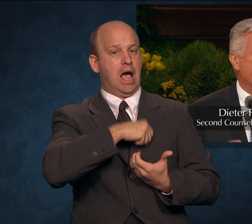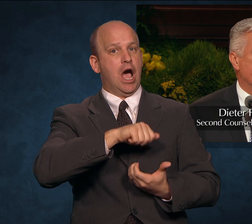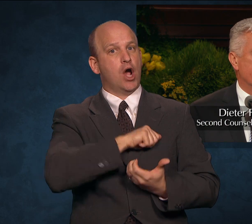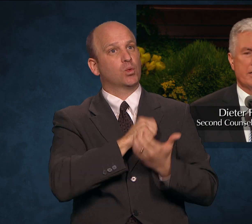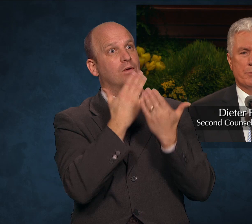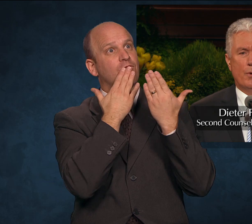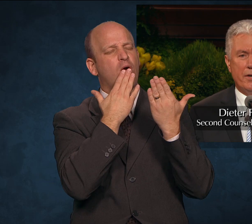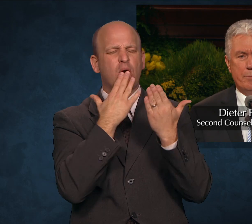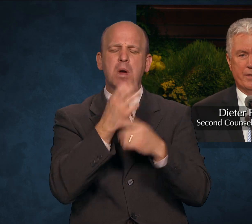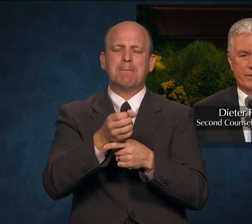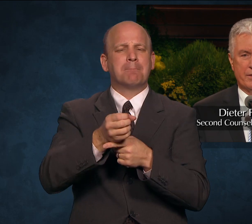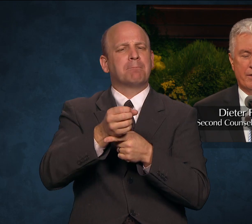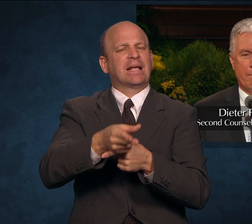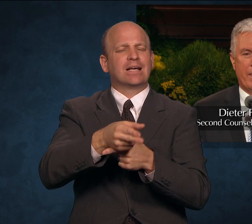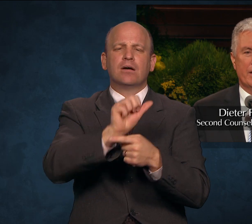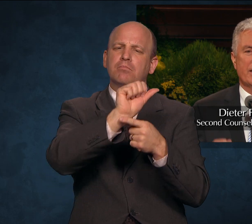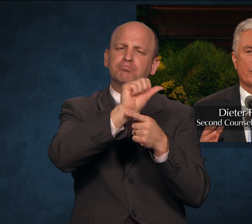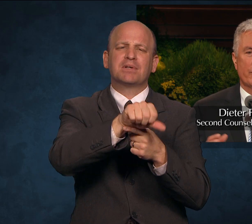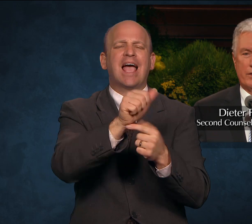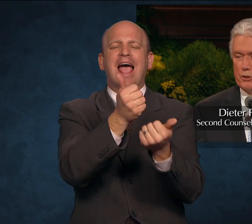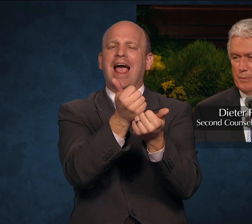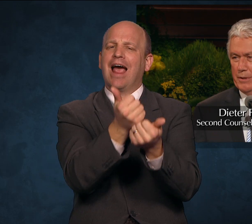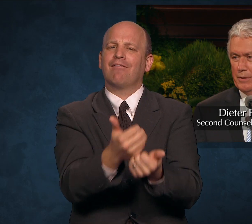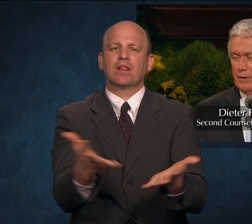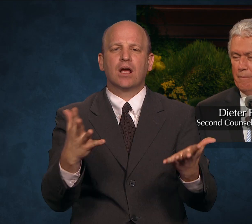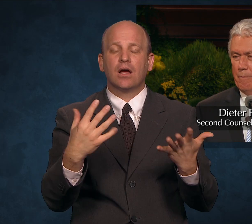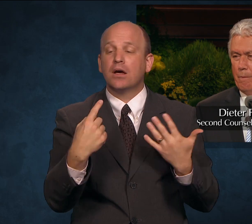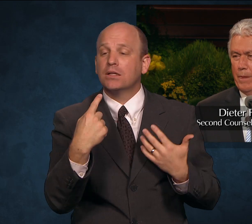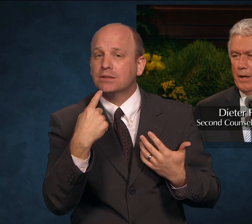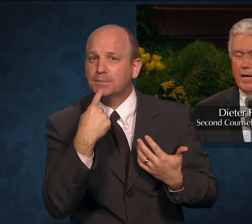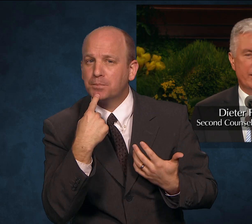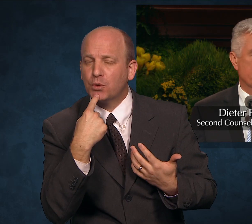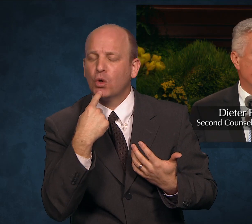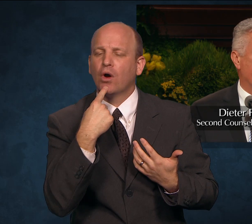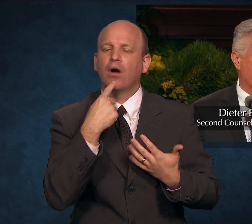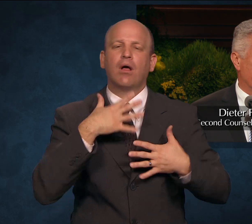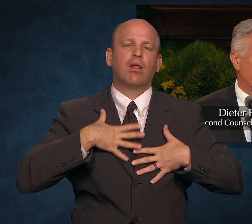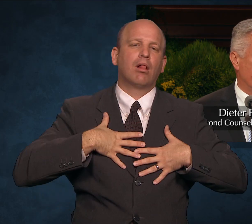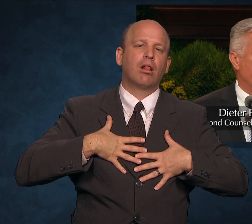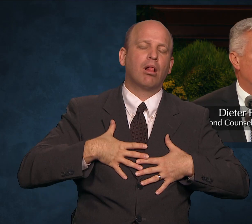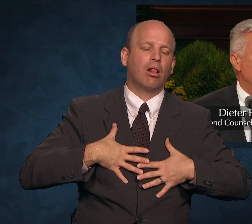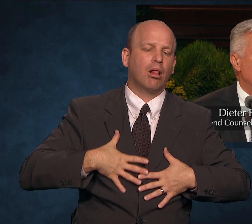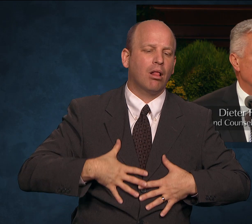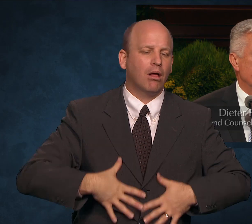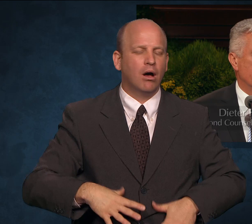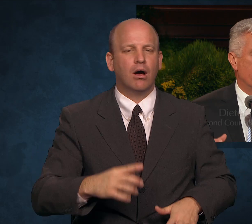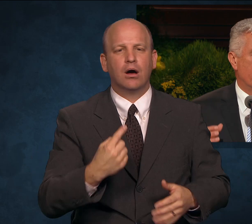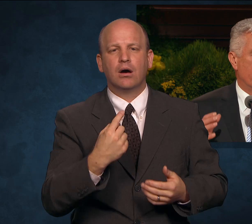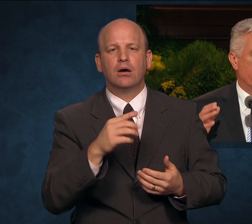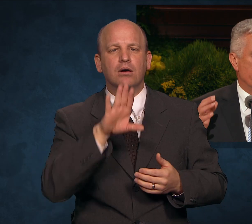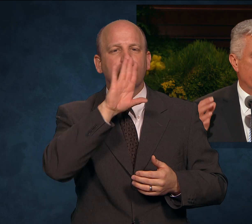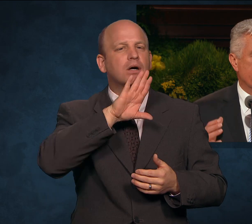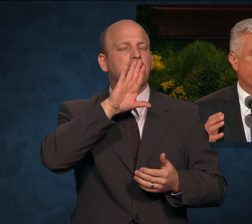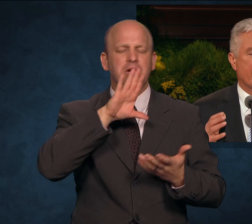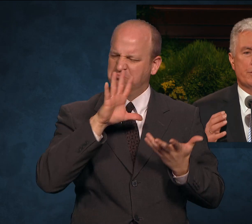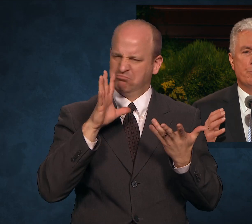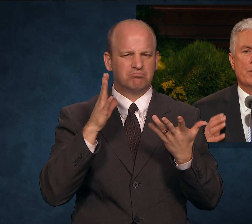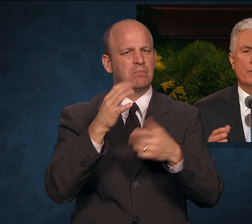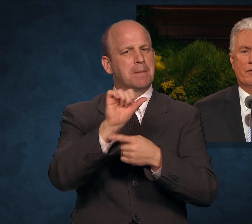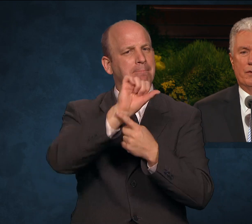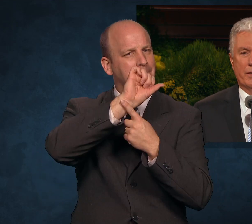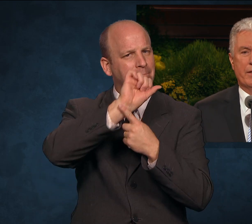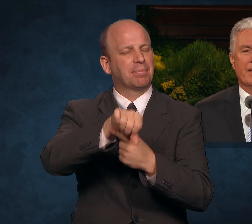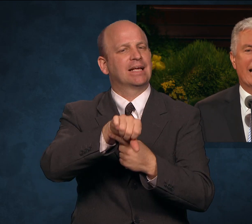surpasses disappointment discouragement and despair it blooms just